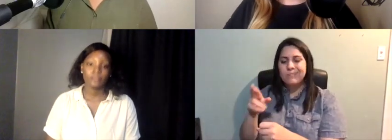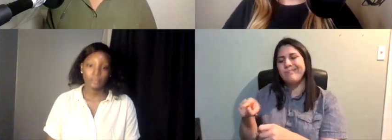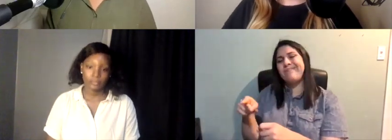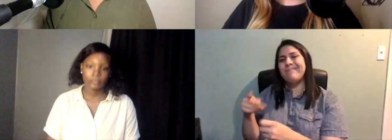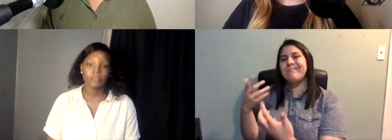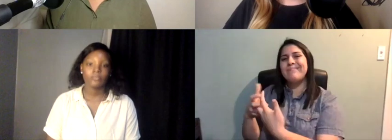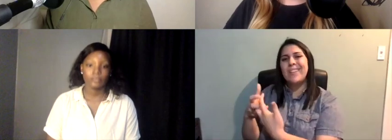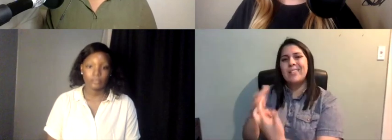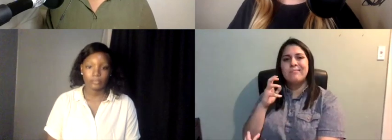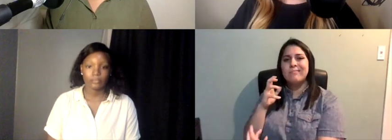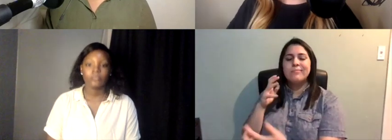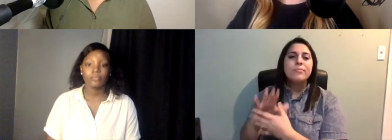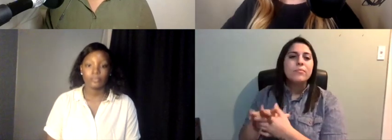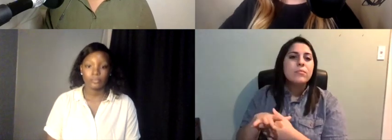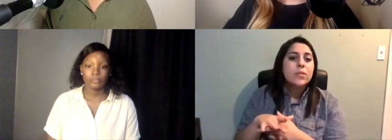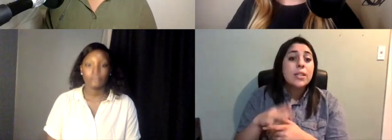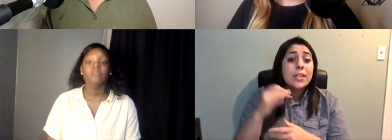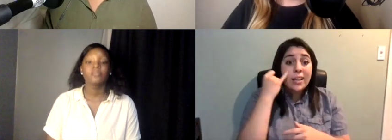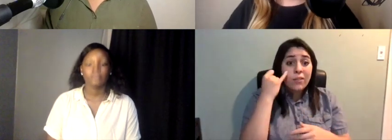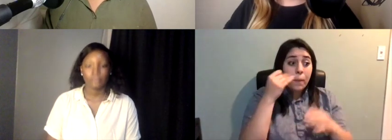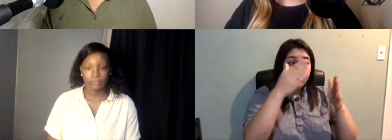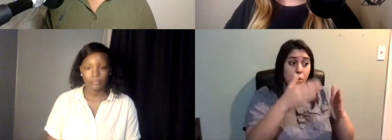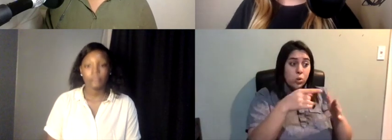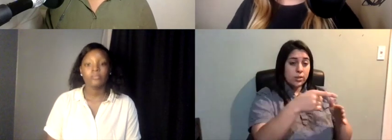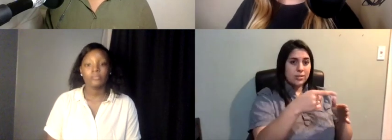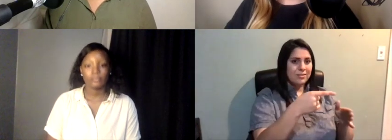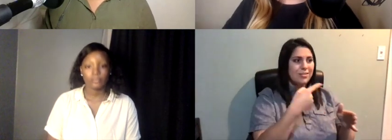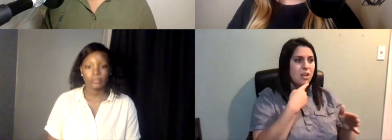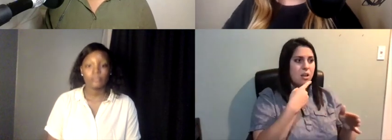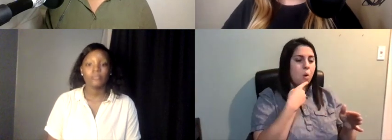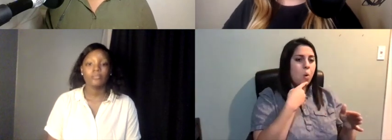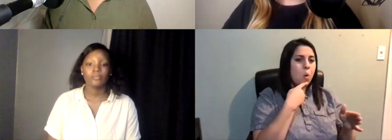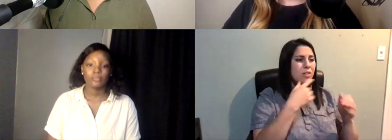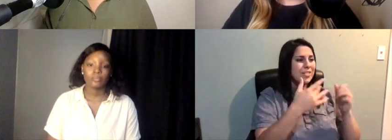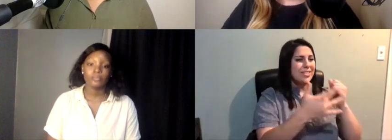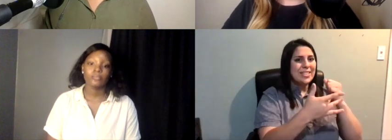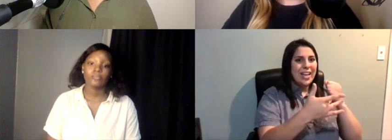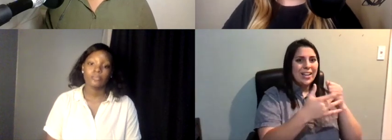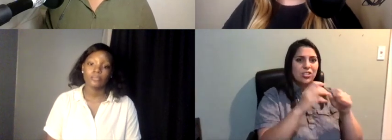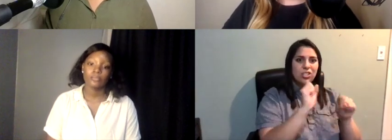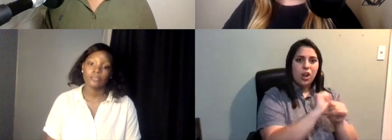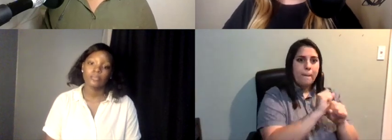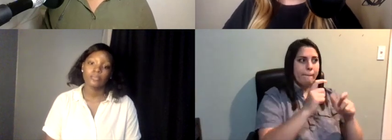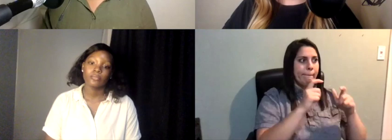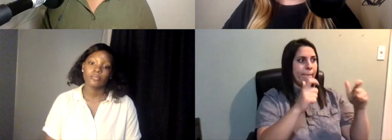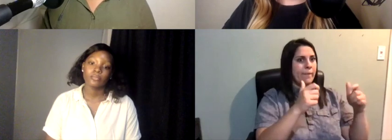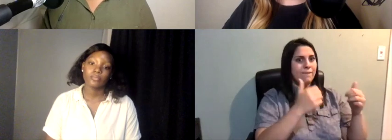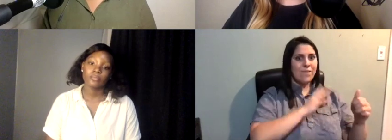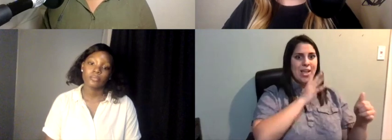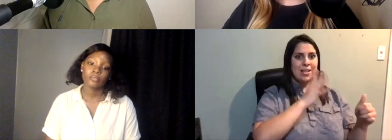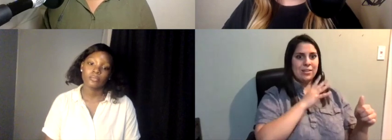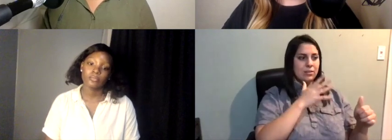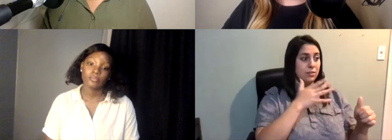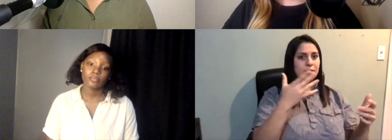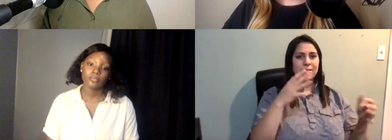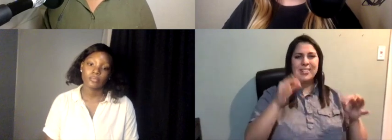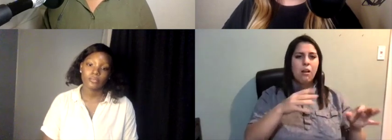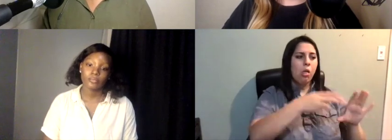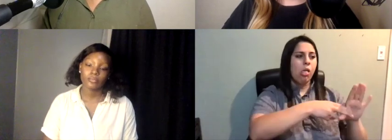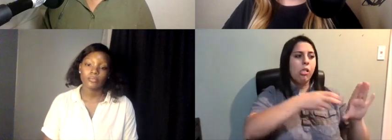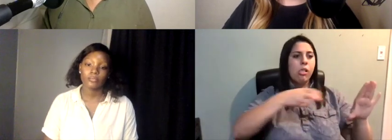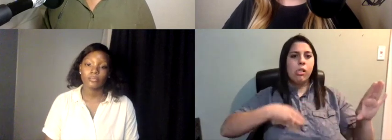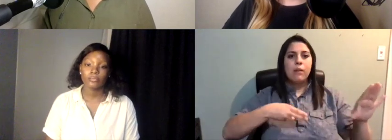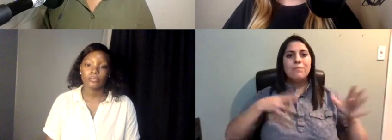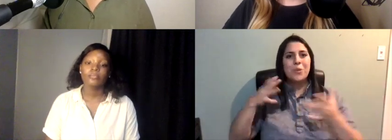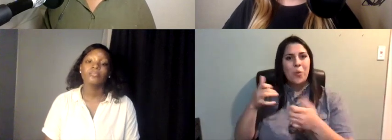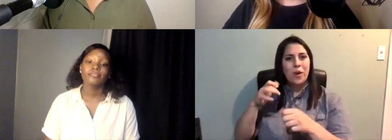big tech job to go start a coffee shop, then, you know, good on them. That's fucking scary. And it's hard. And like